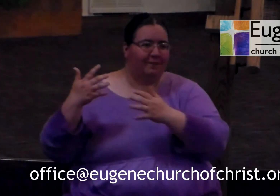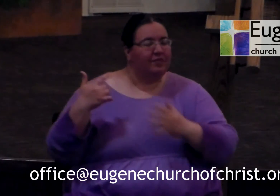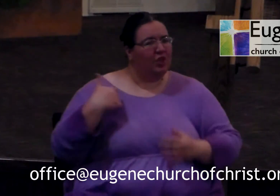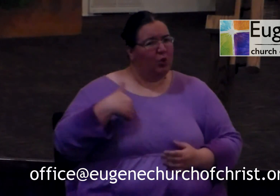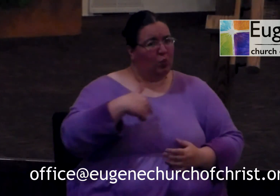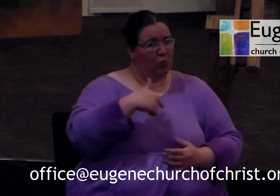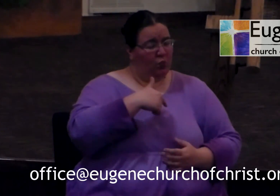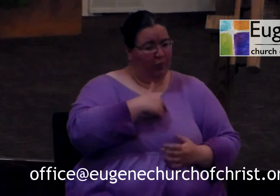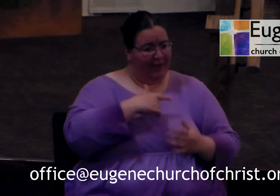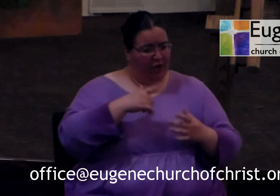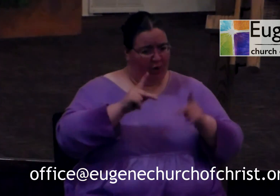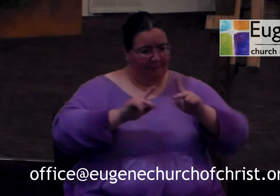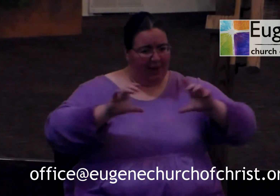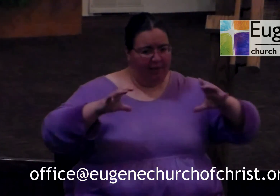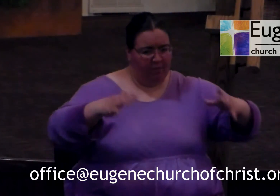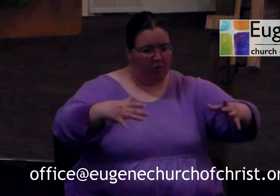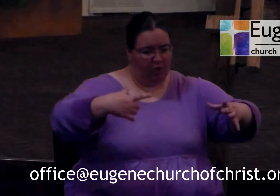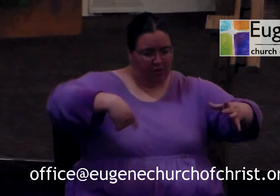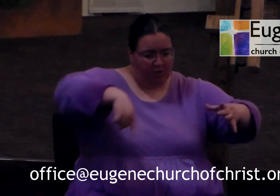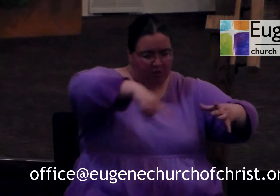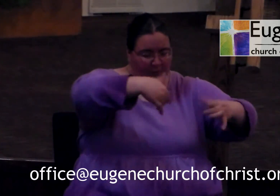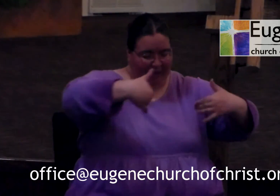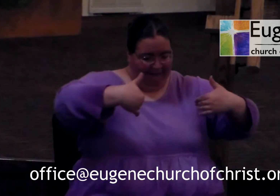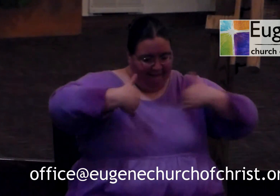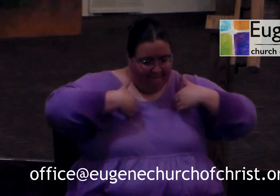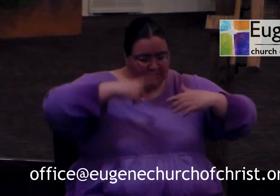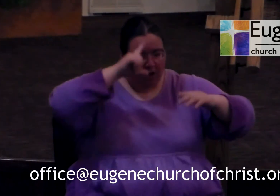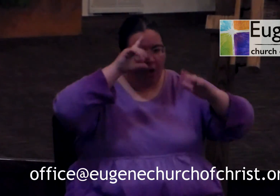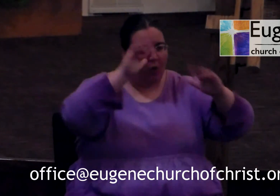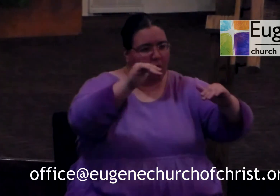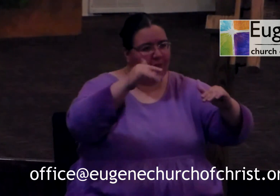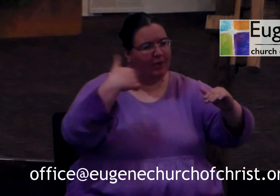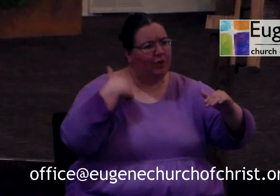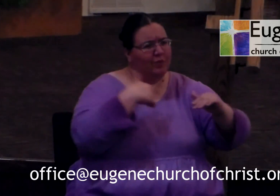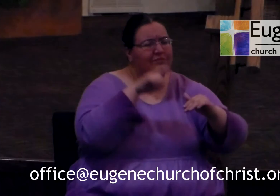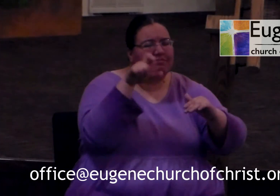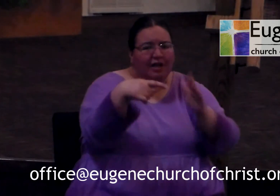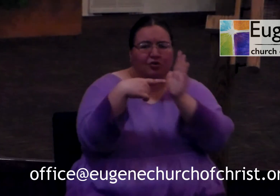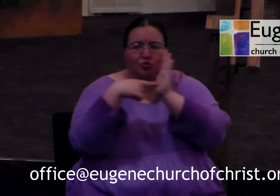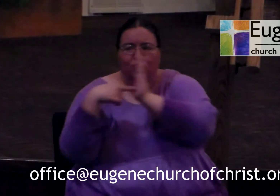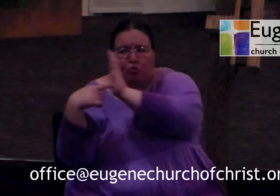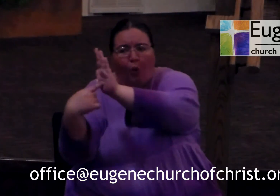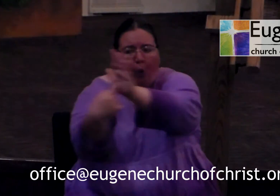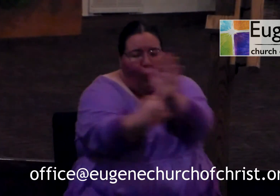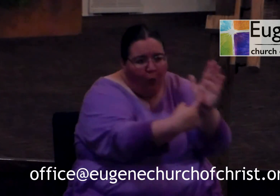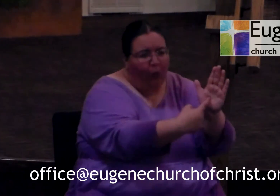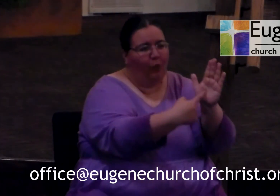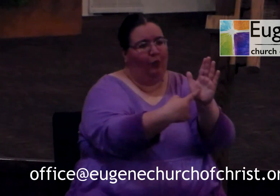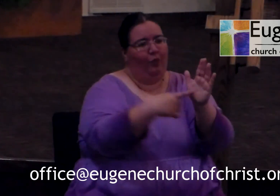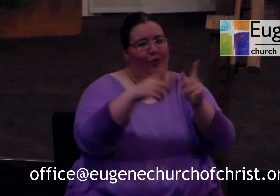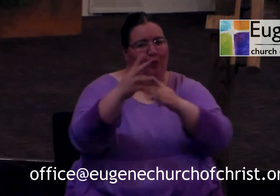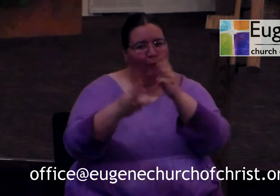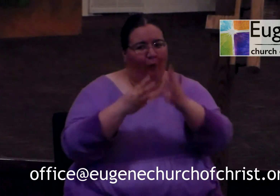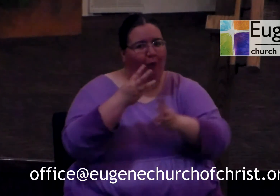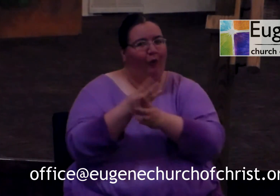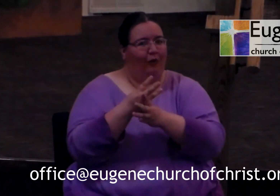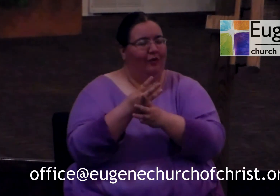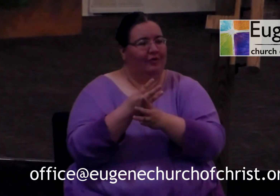for us to show our world that hope. This morning, if you came in and you felt kind of hopeless,